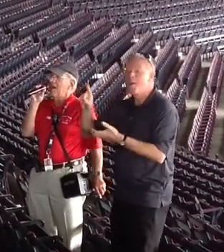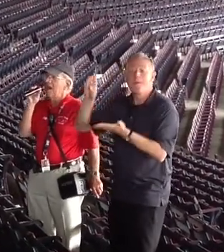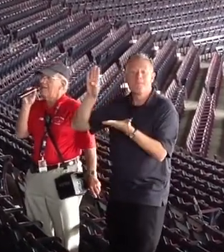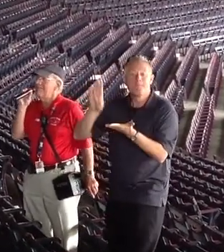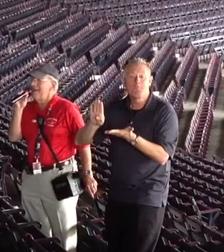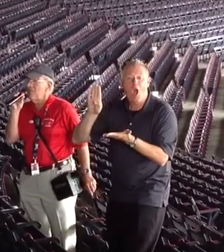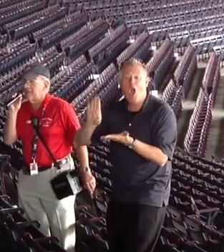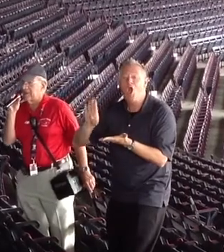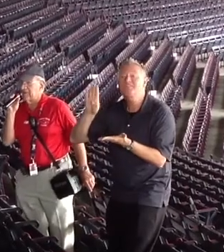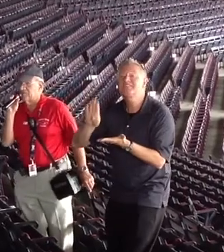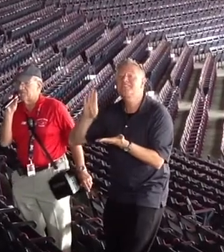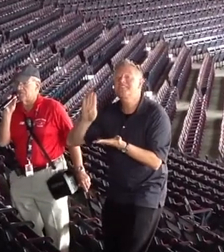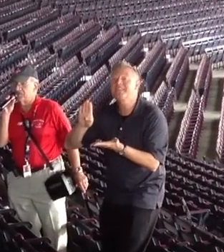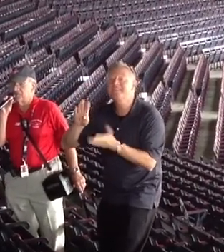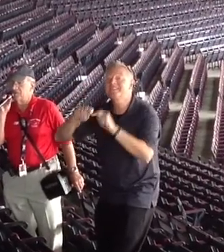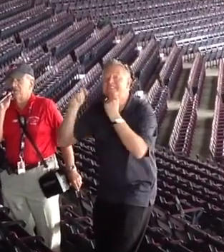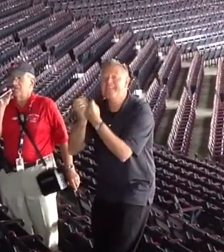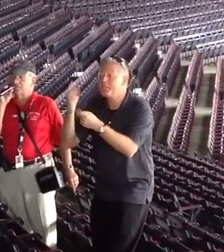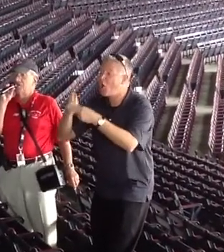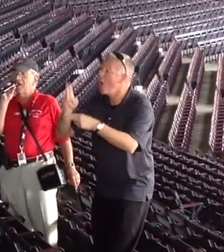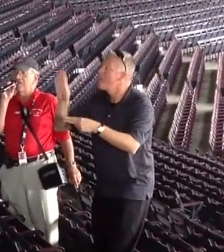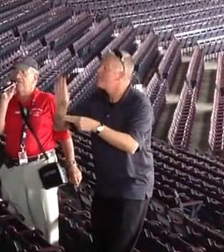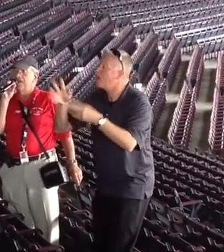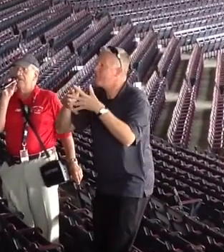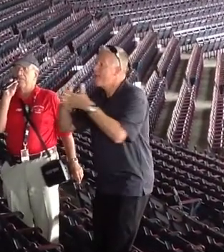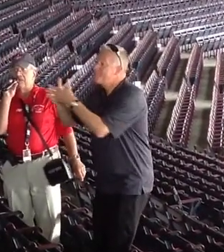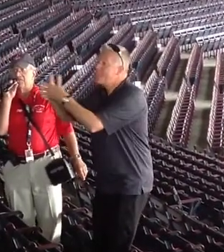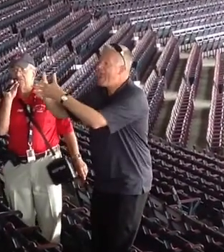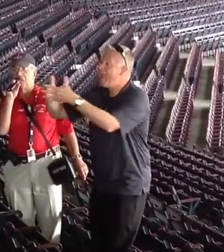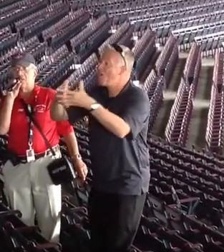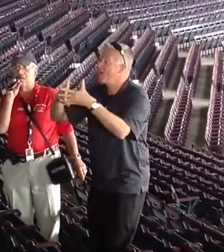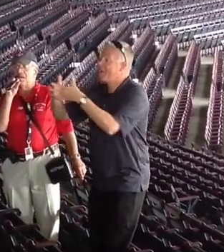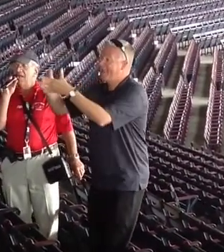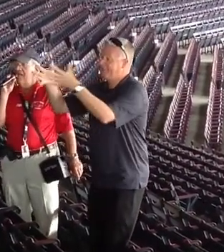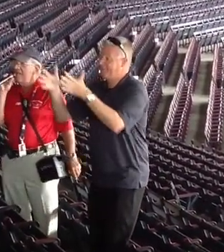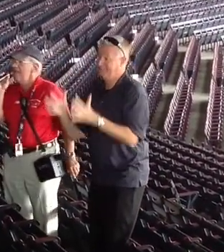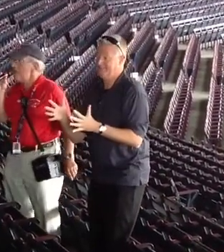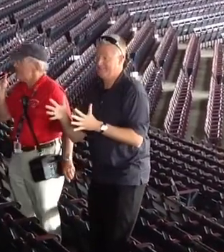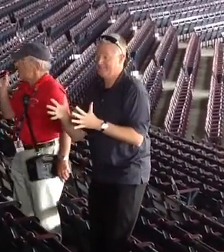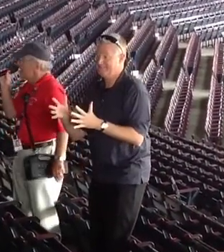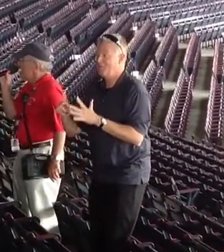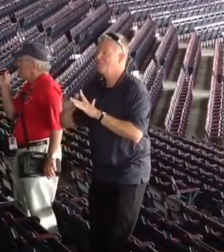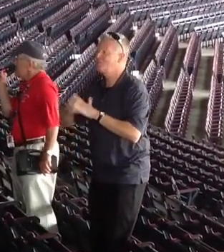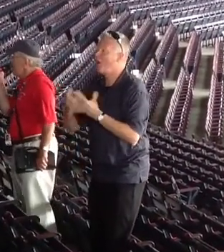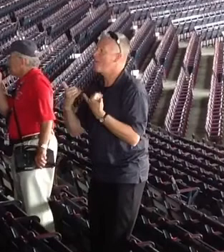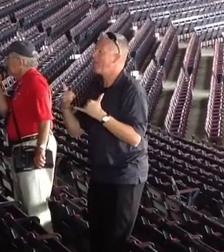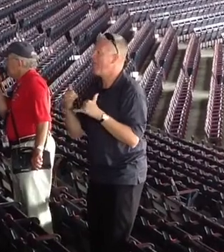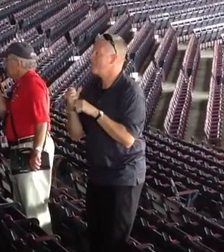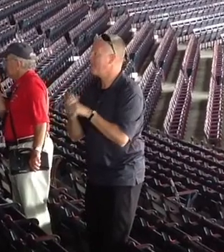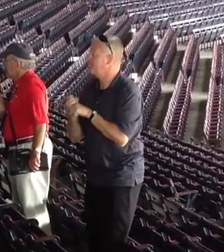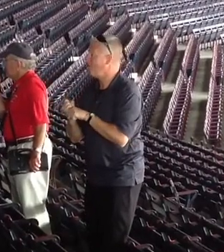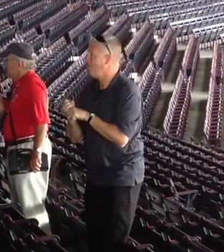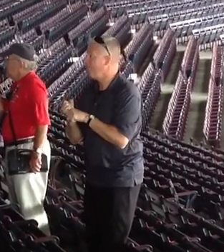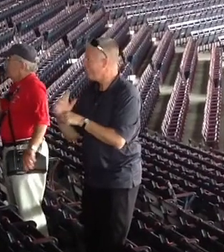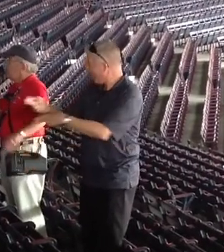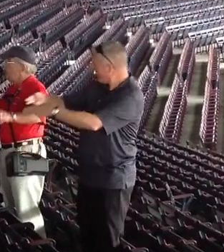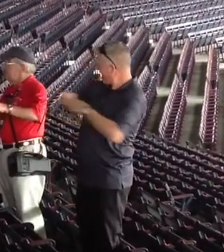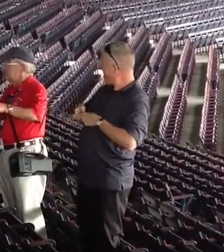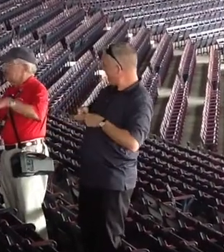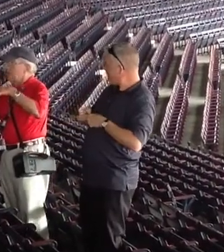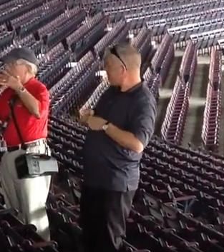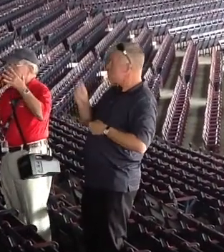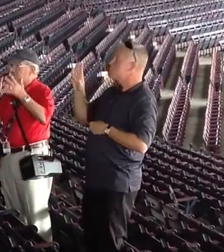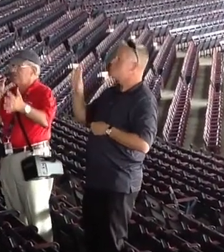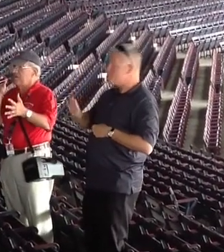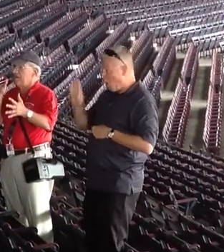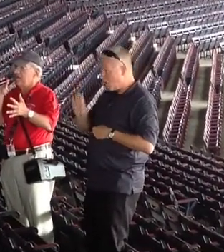Boston Americans started playing baseball. That was our name back then.